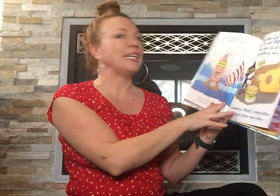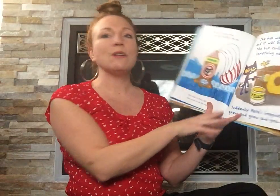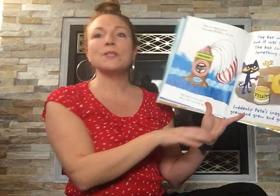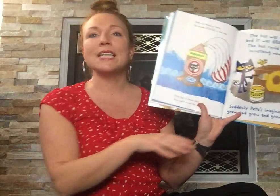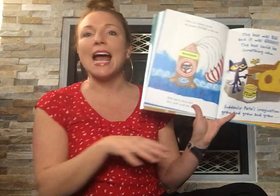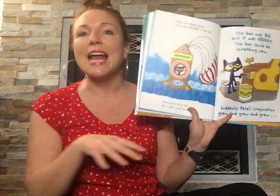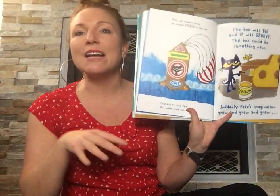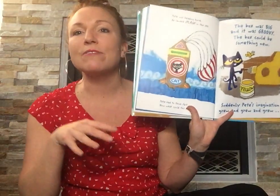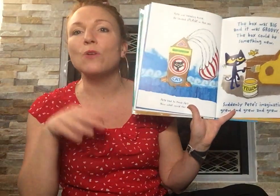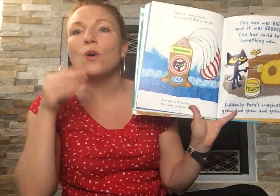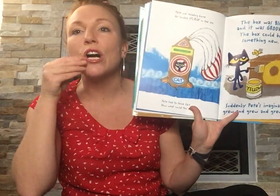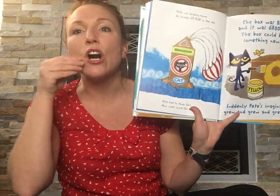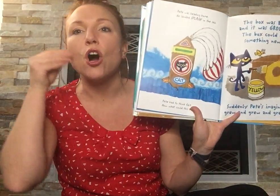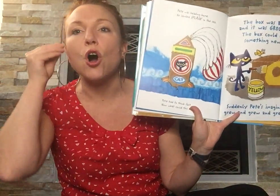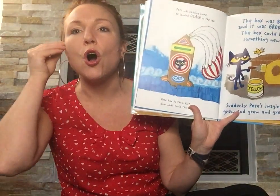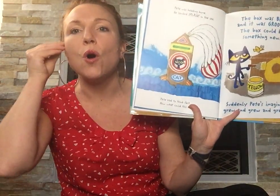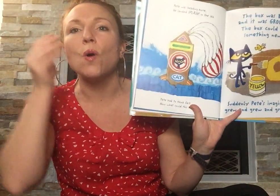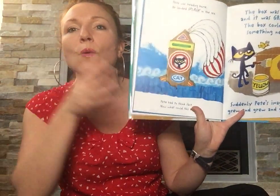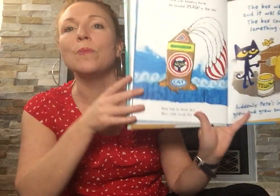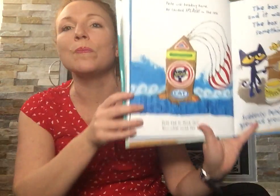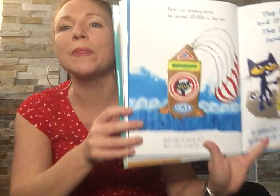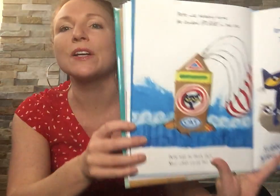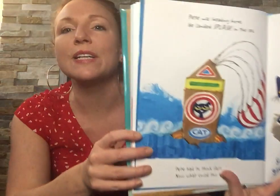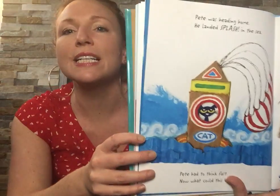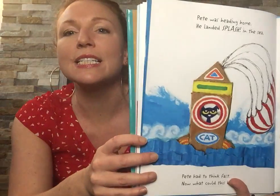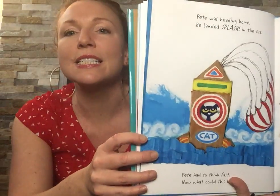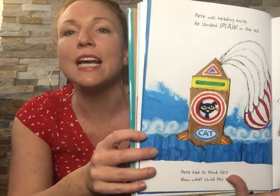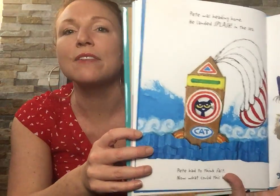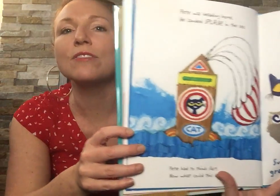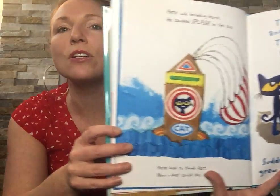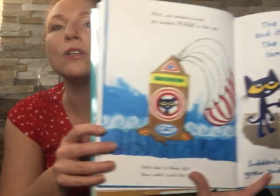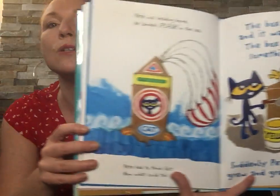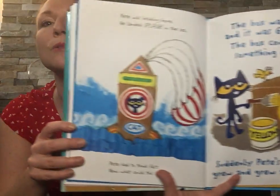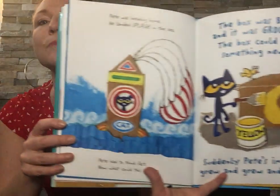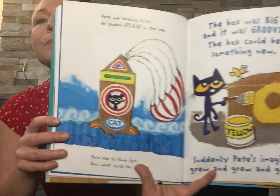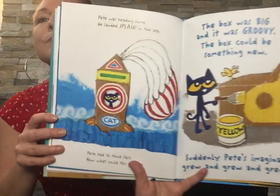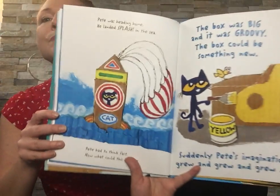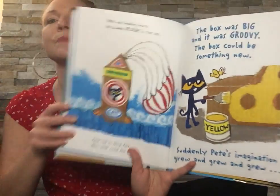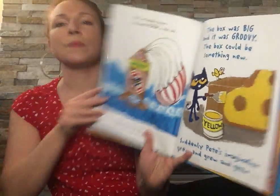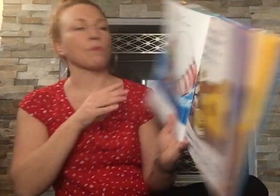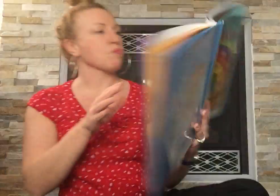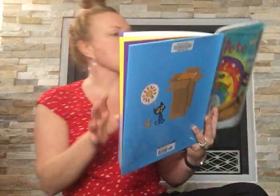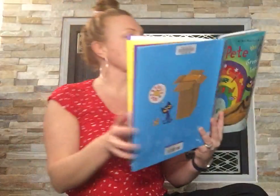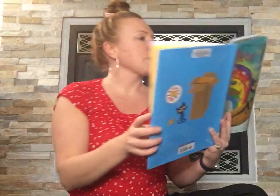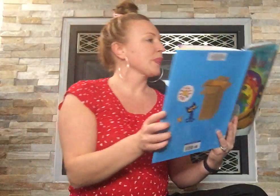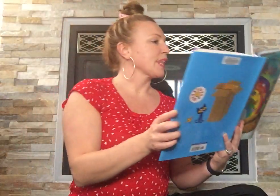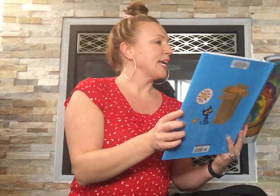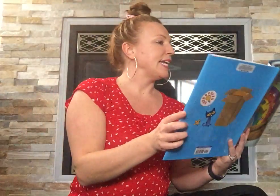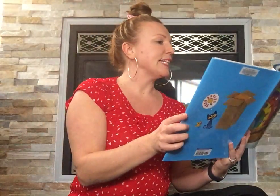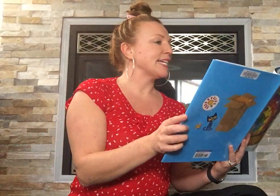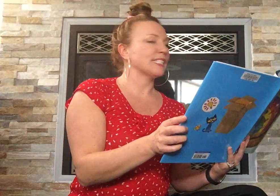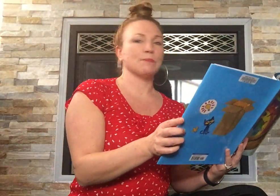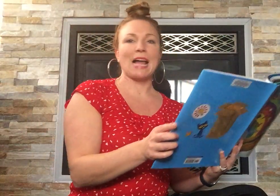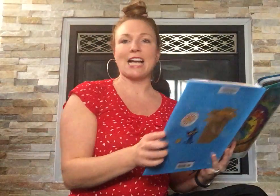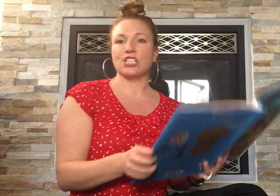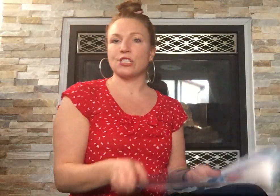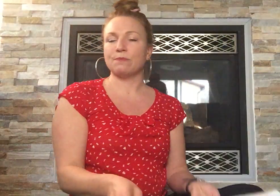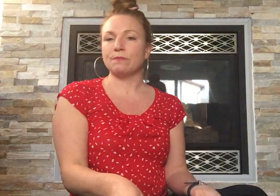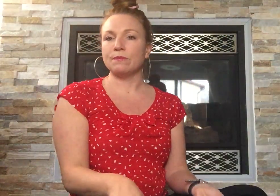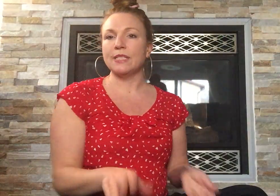Pete was heading for home. There he is, heading for home. He landed splash in